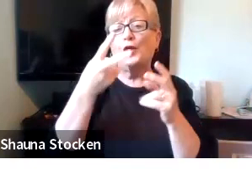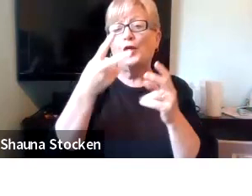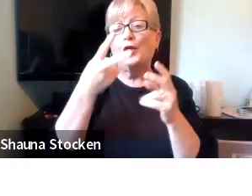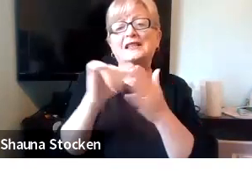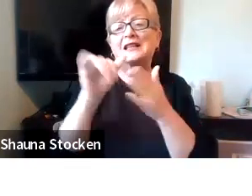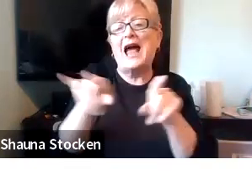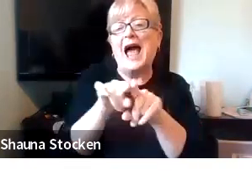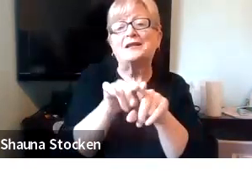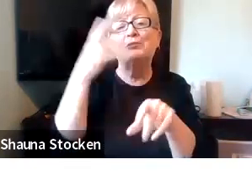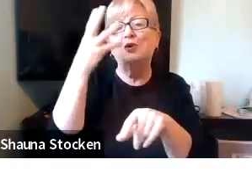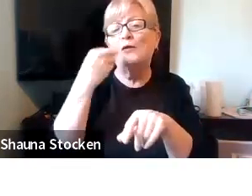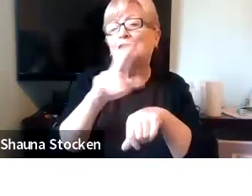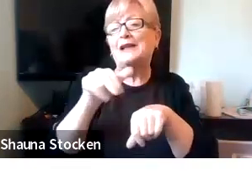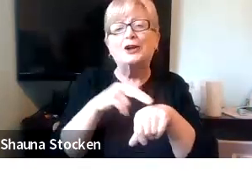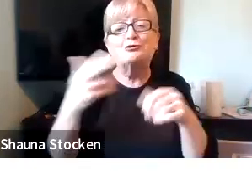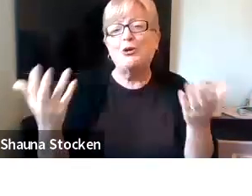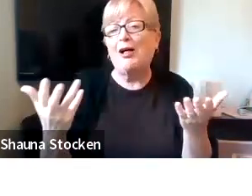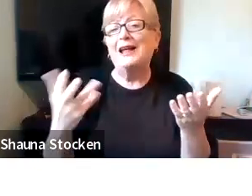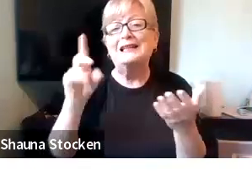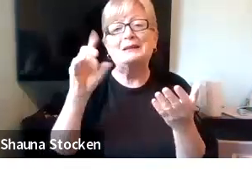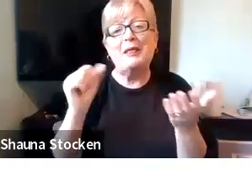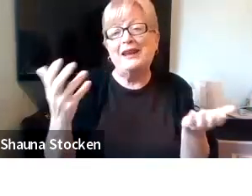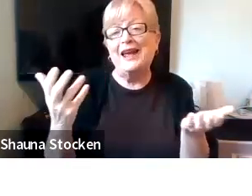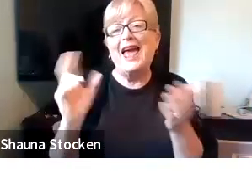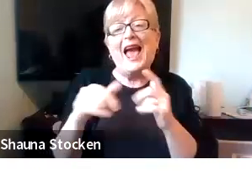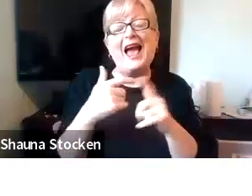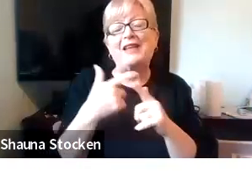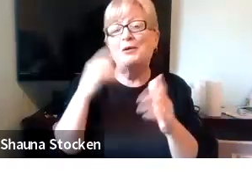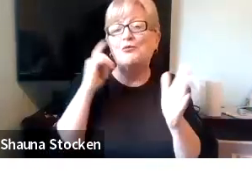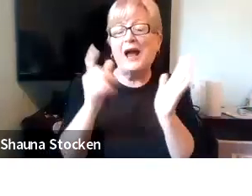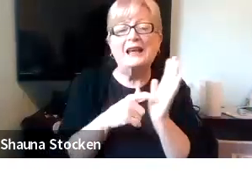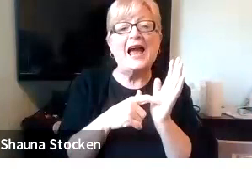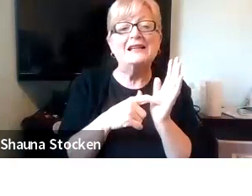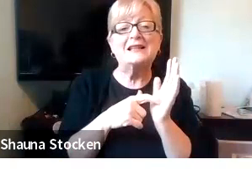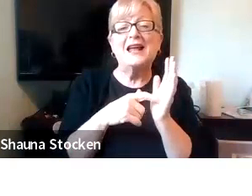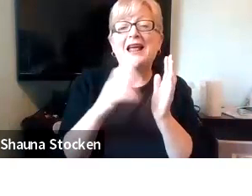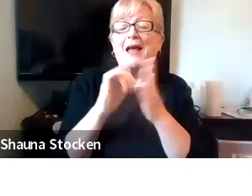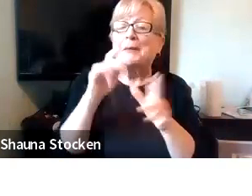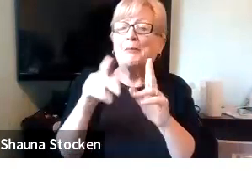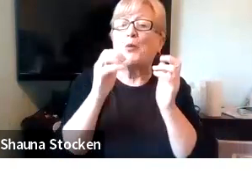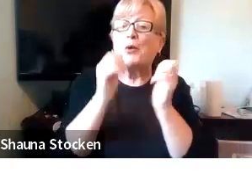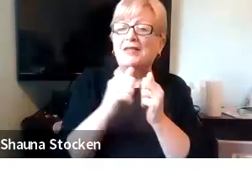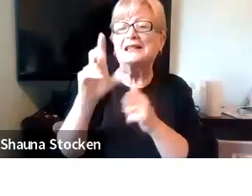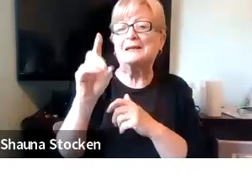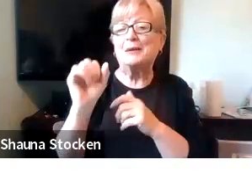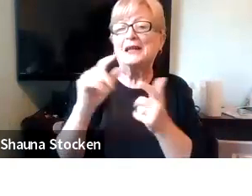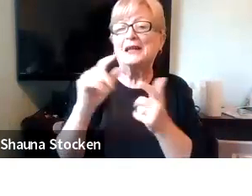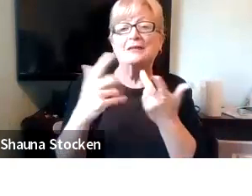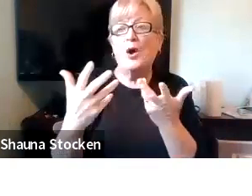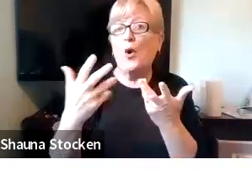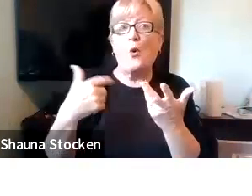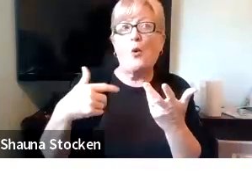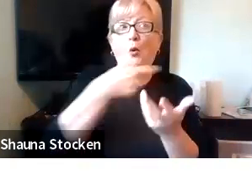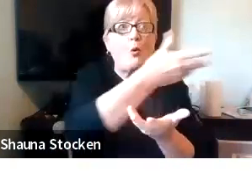beautiful. And not only do we focus on disability issues, but we recognize that as people with disabilities, we're parts of